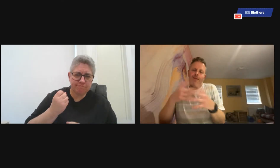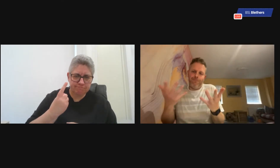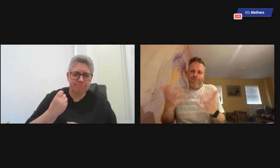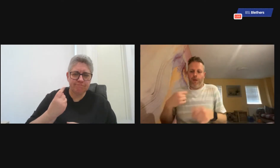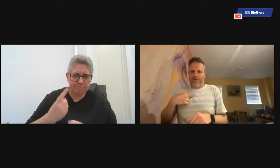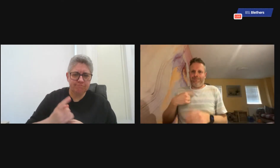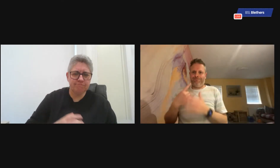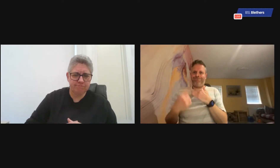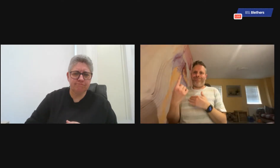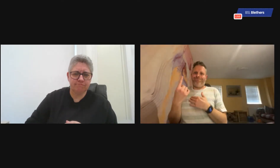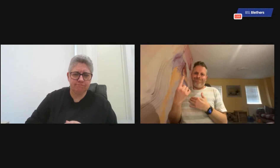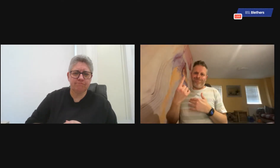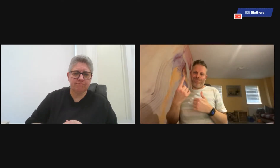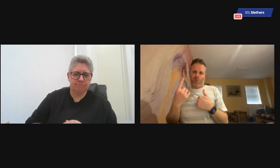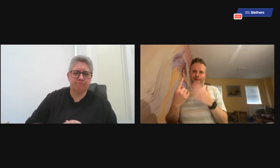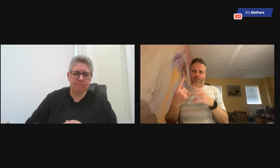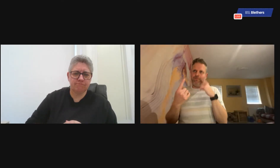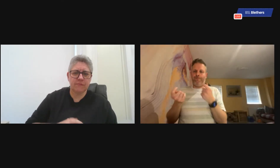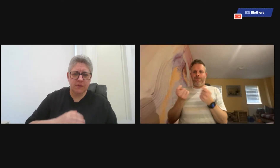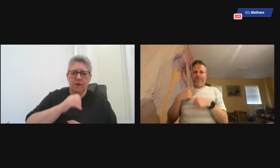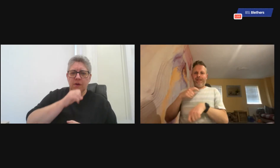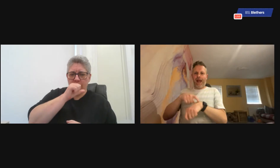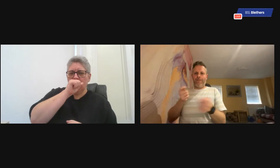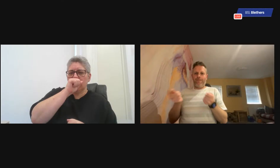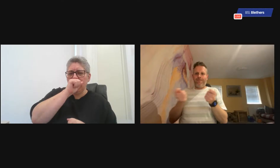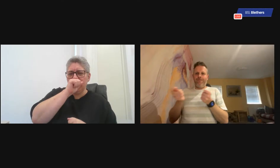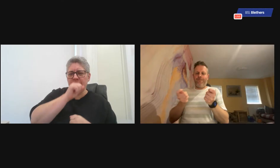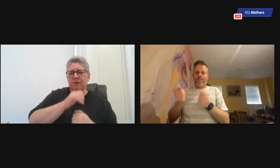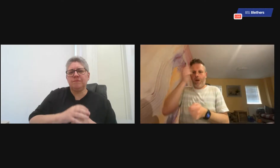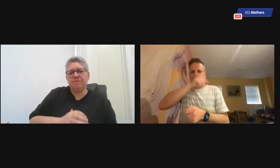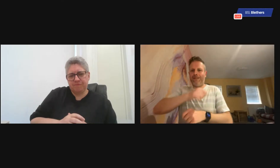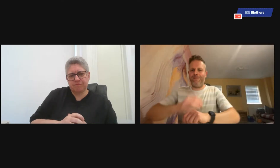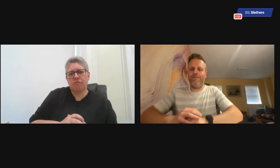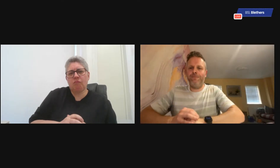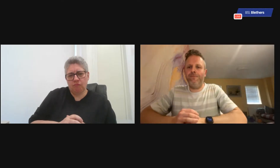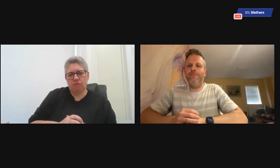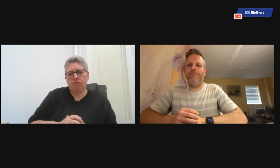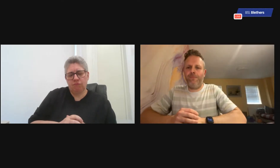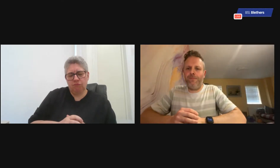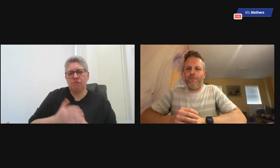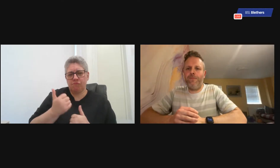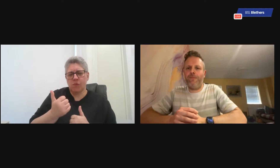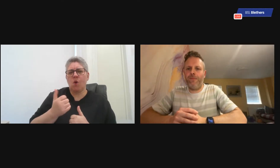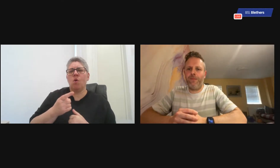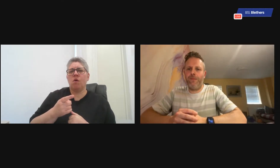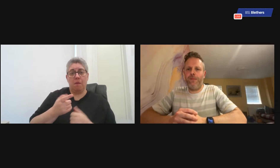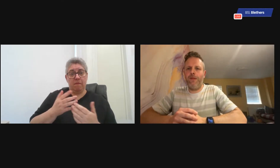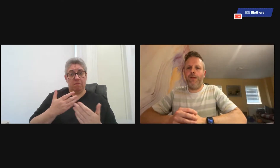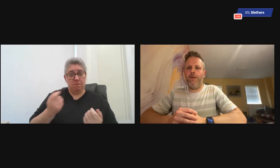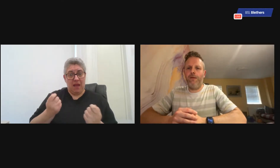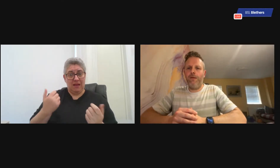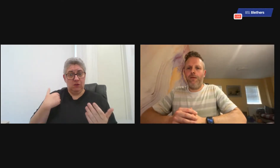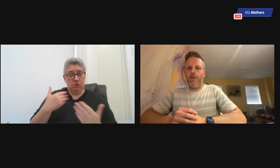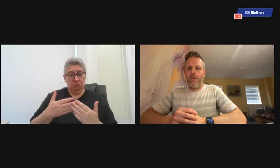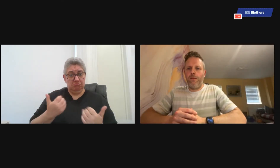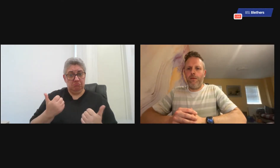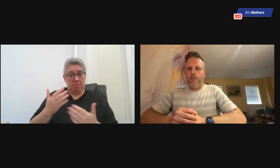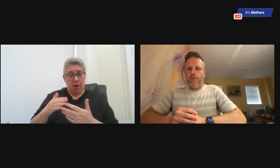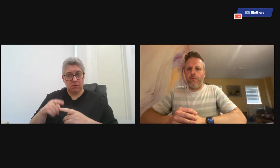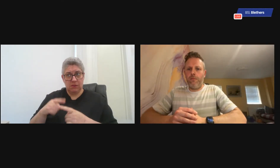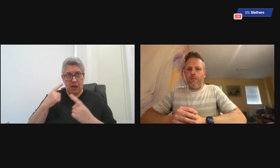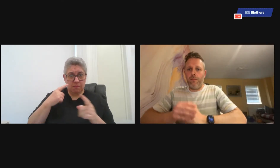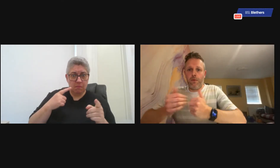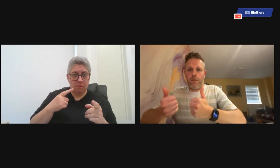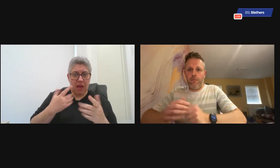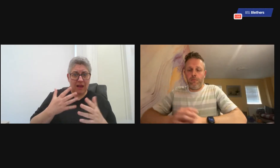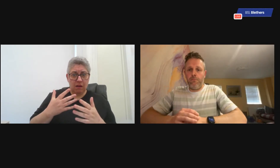I right? Yeah. Yeah, well, I suppose if you're a couple, you can manage it differently. Sure. I'm on my own, so I have to be clever about my